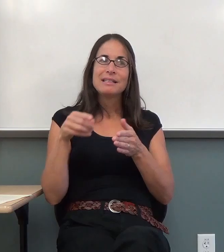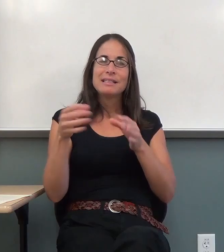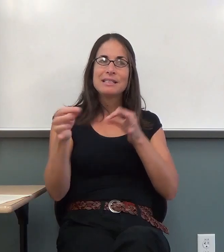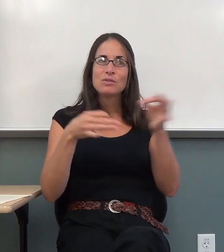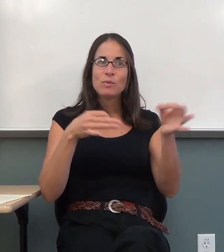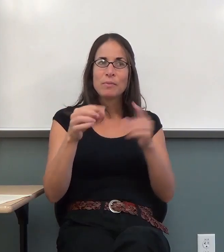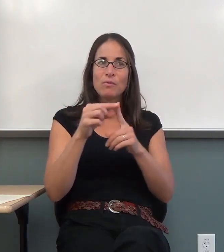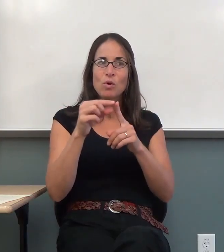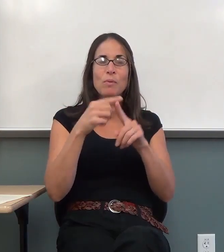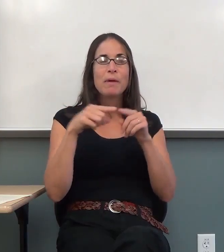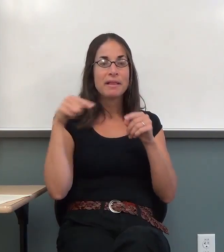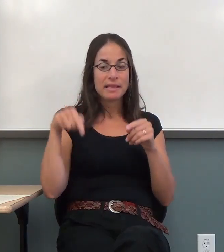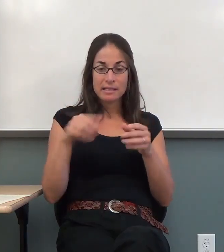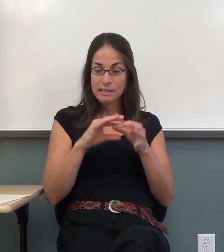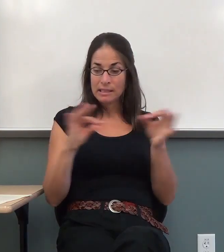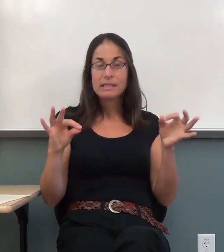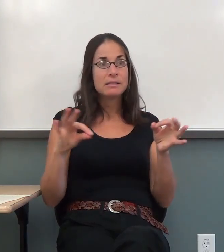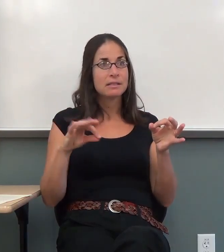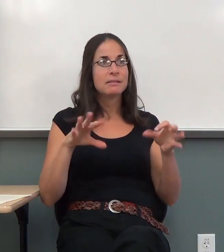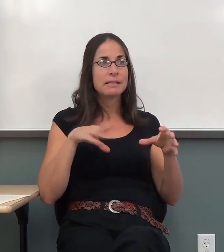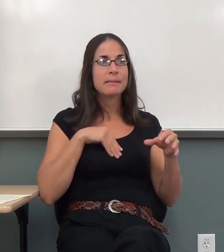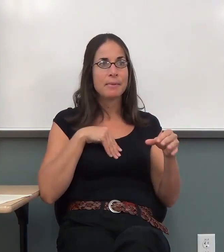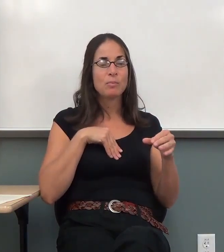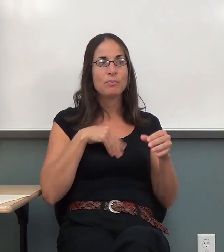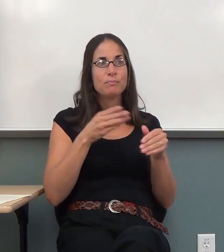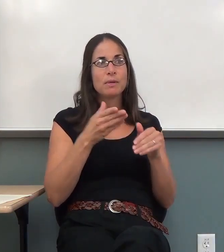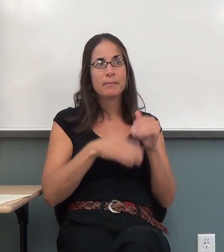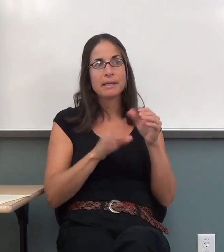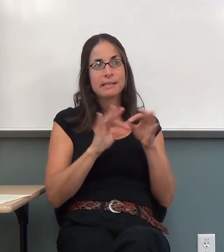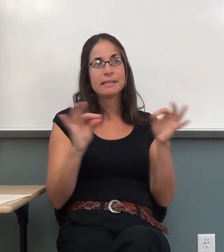a verb. Right? Both? Yes. Number 13.